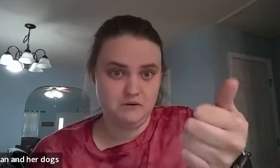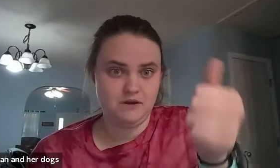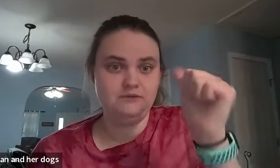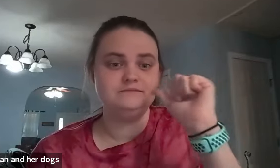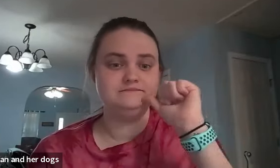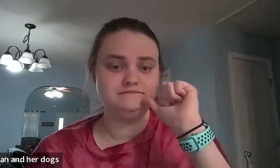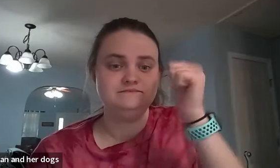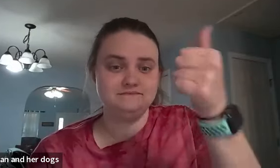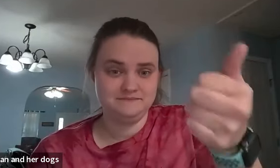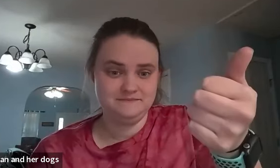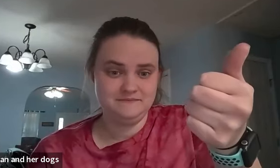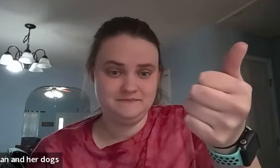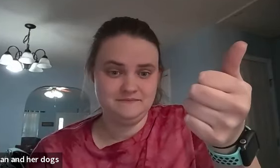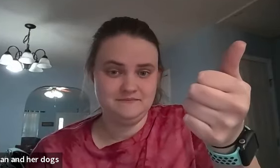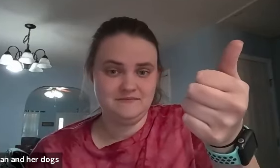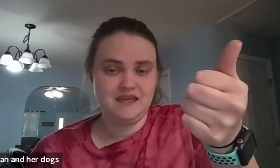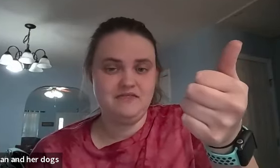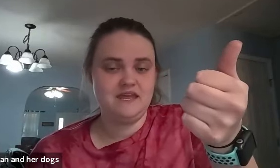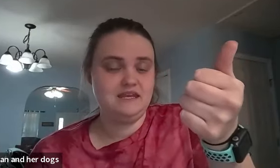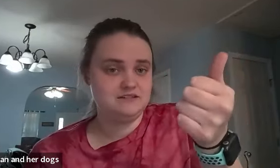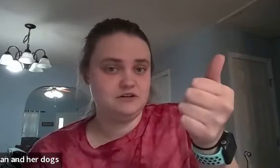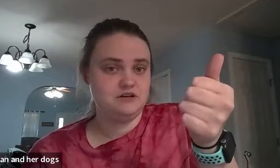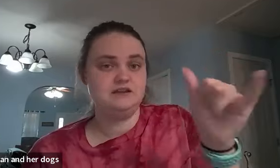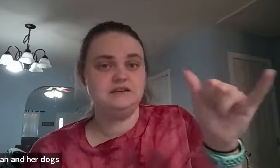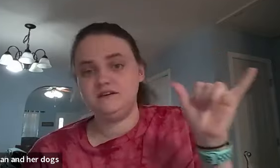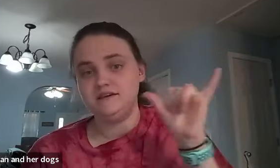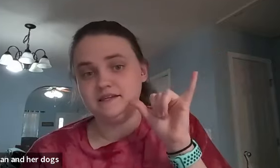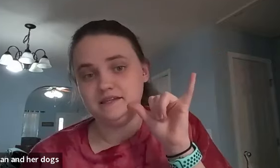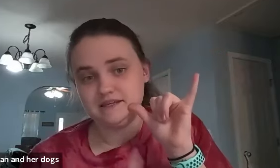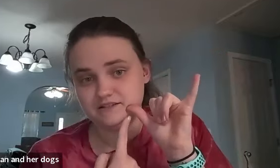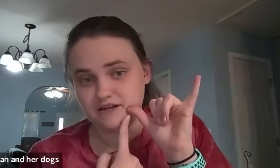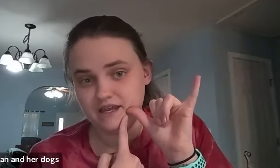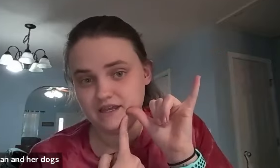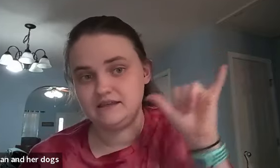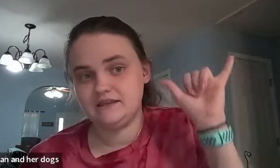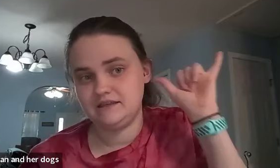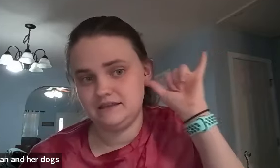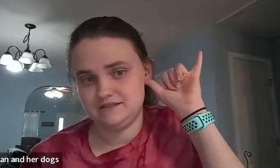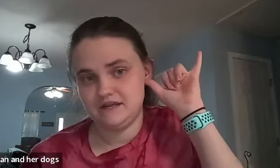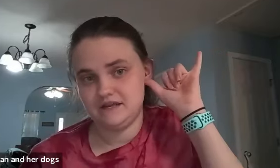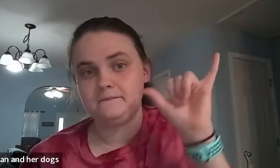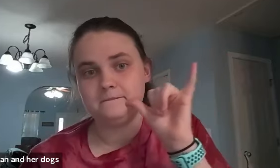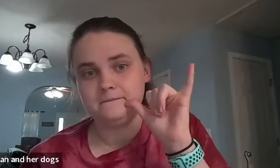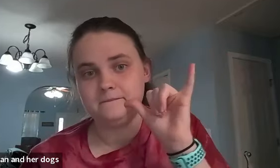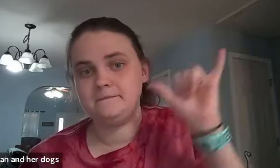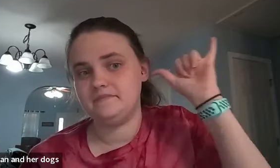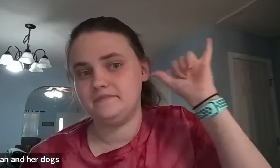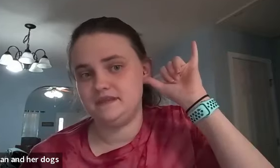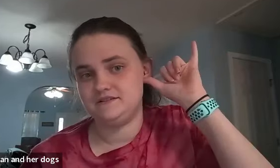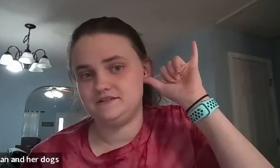tomorrow, mm-hmm. And then yesterday, yesterday, yesterday, yesterday,